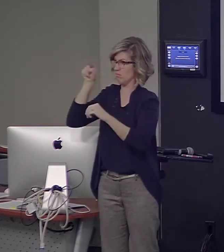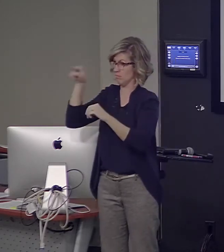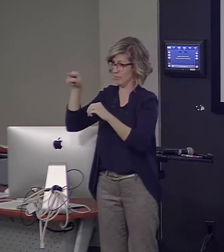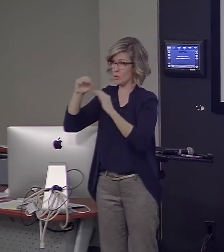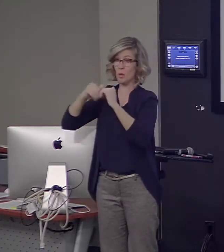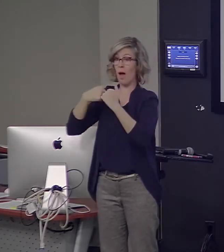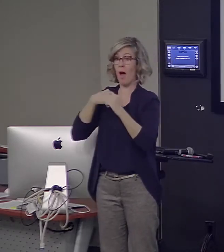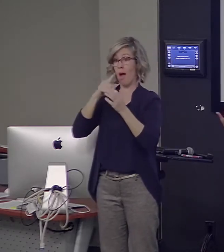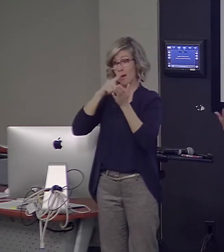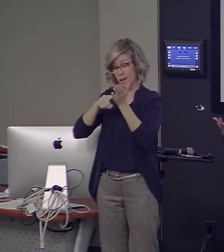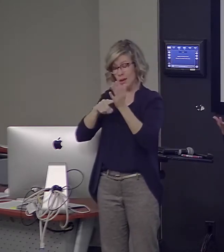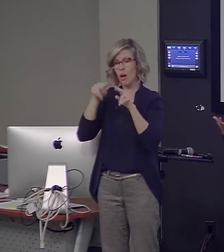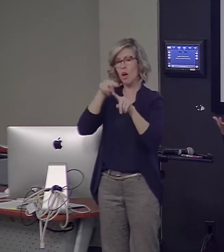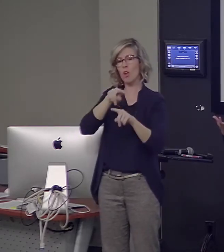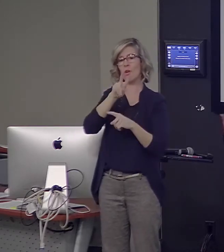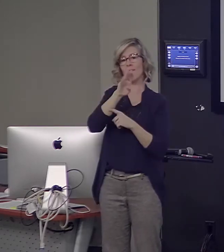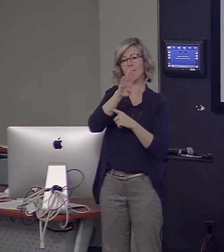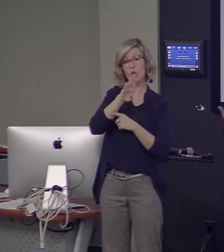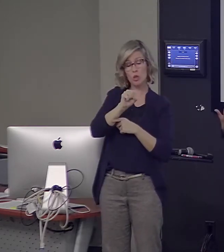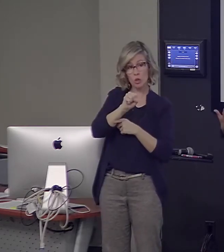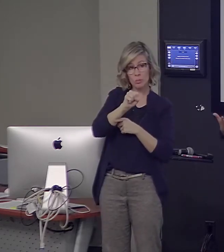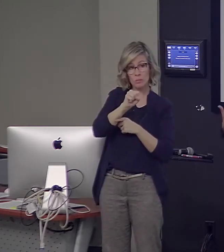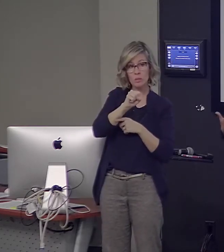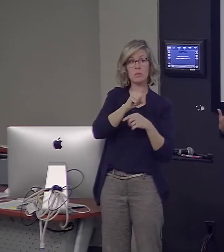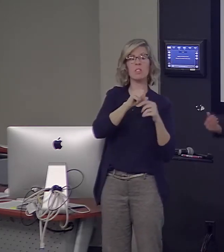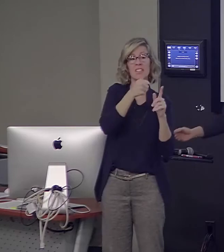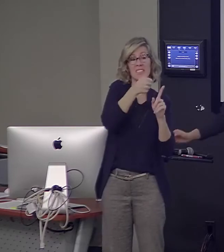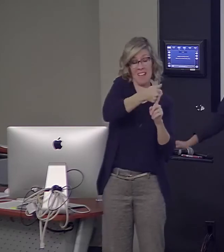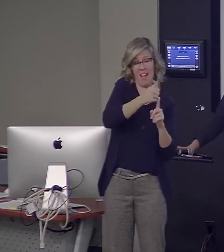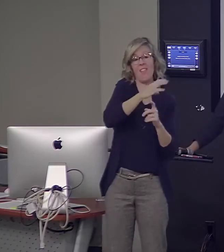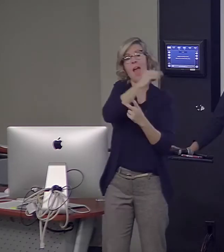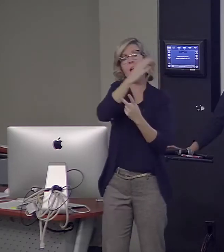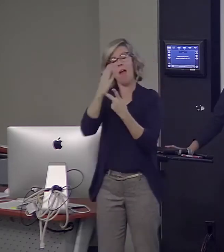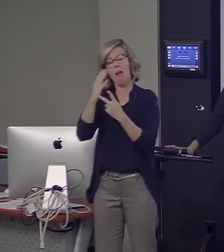and then a little bit about interpretations of stories that talk about seeing.